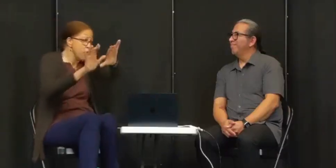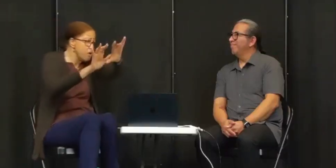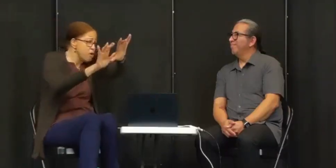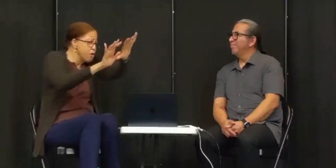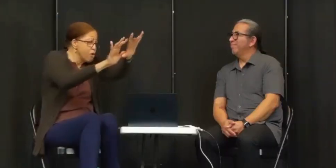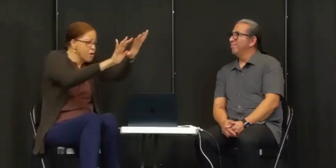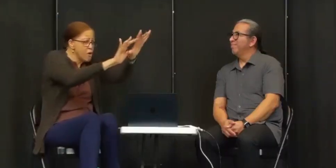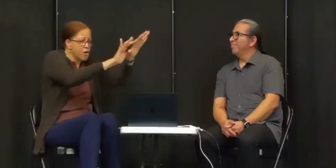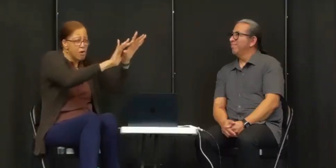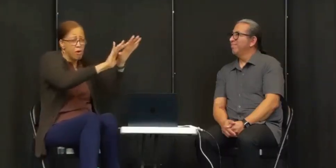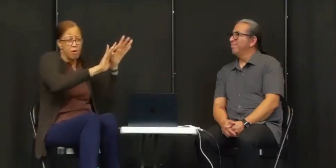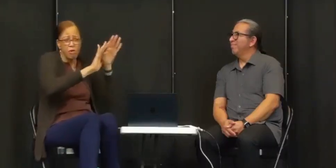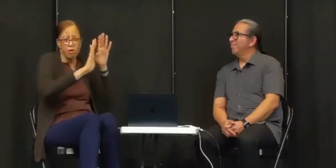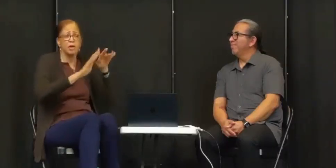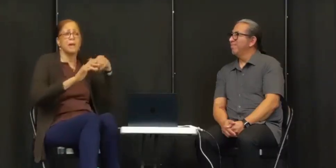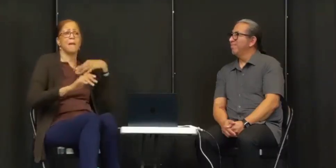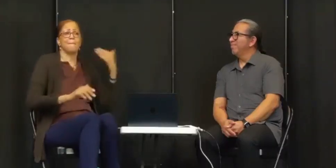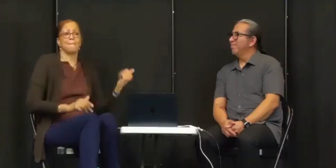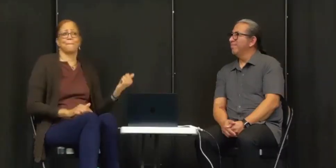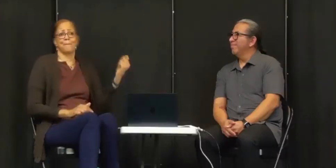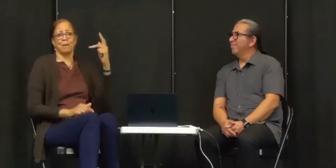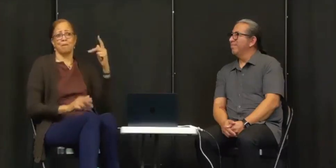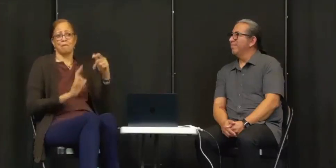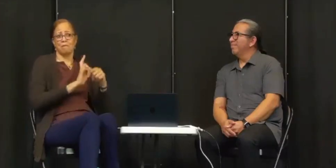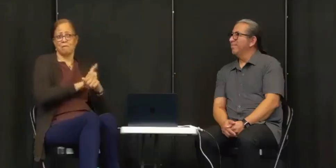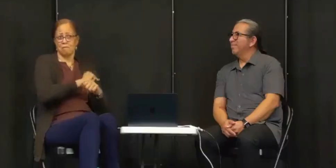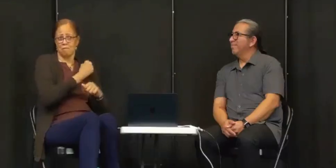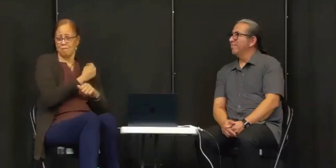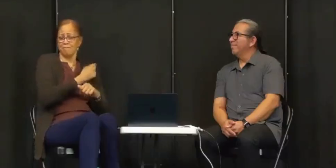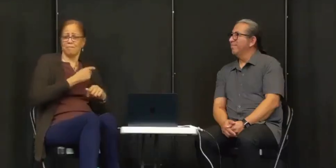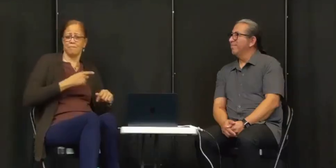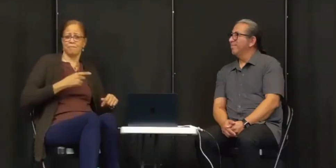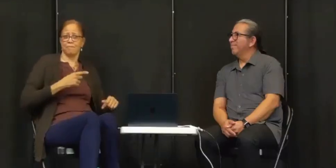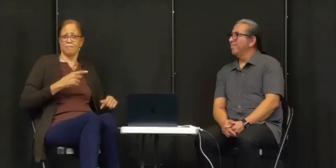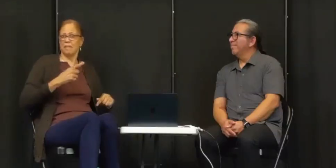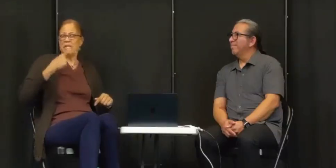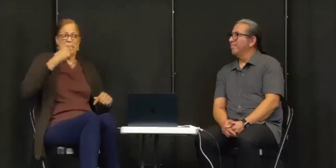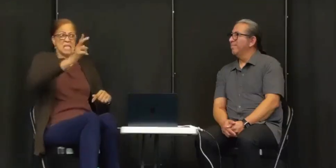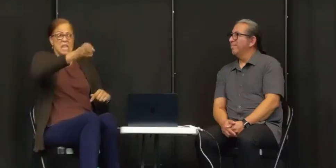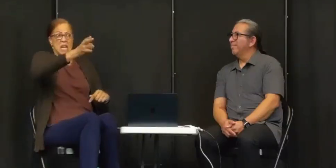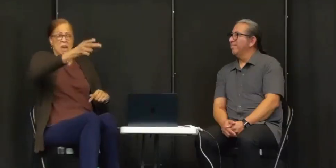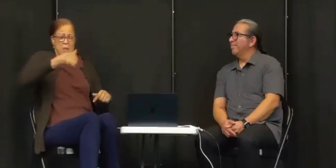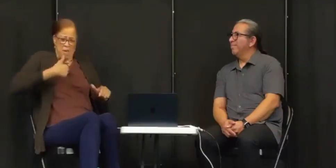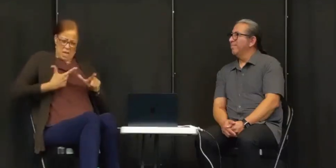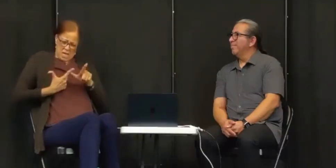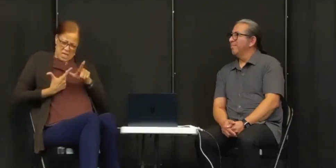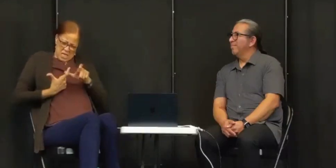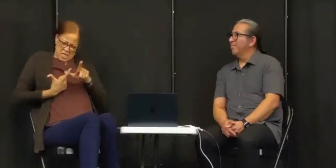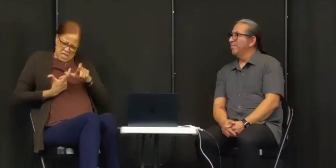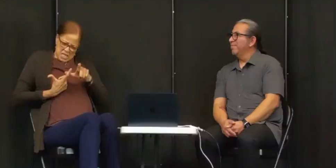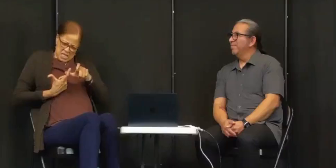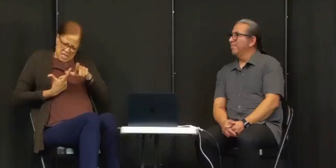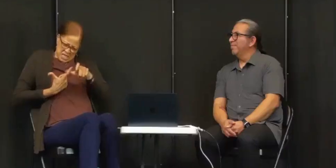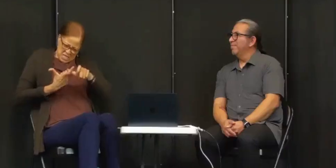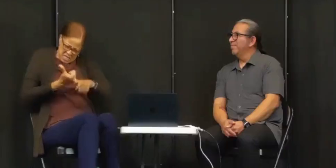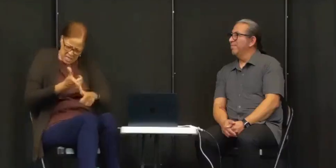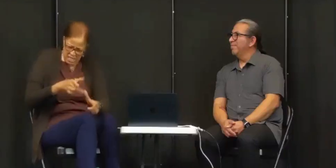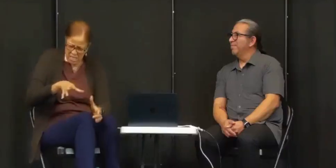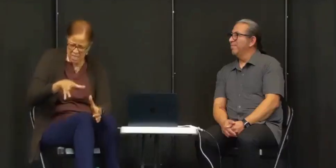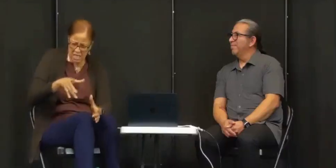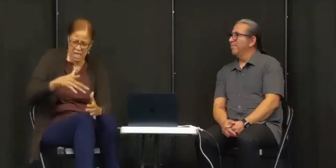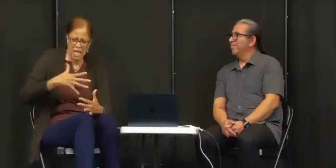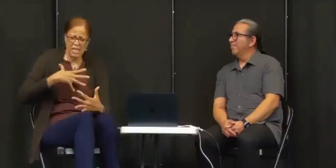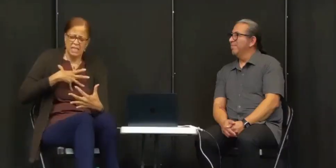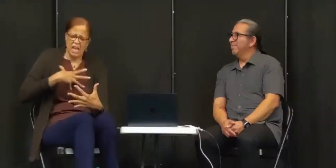Then I went on my way. I had to prepare things. I had to get things ready. Came back to the hospital. And they said, hurry, hurry. So I ran